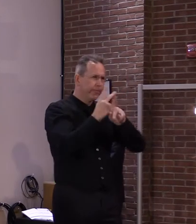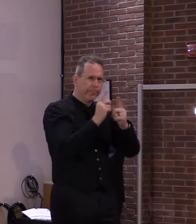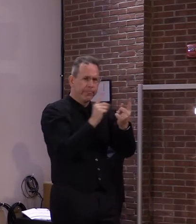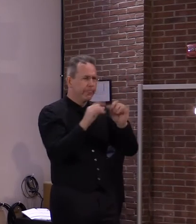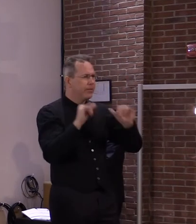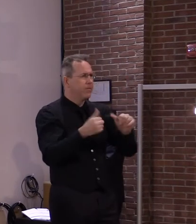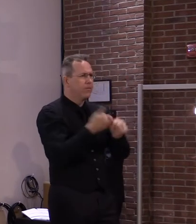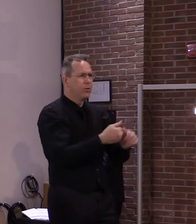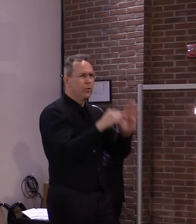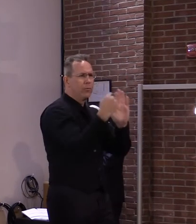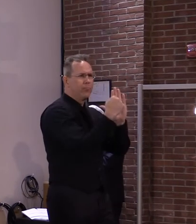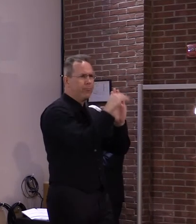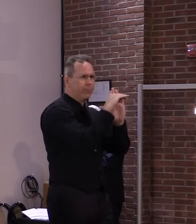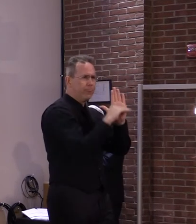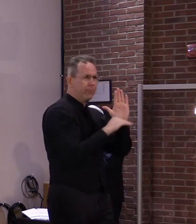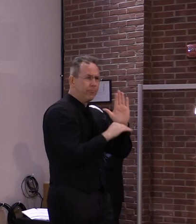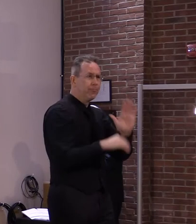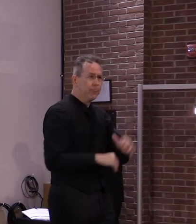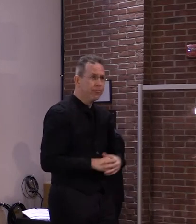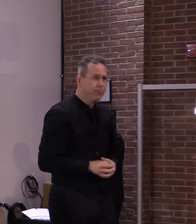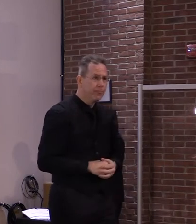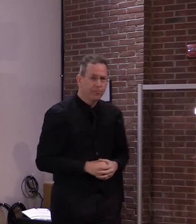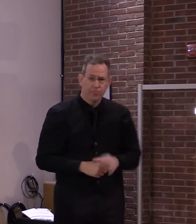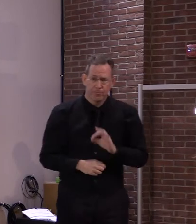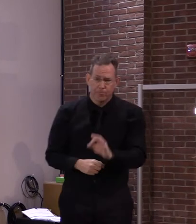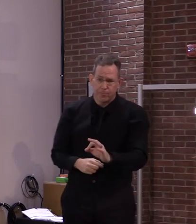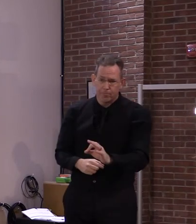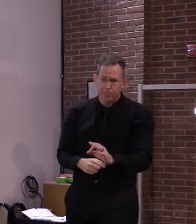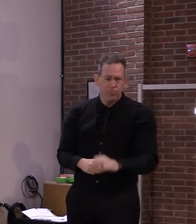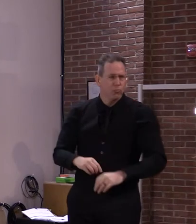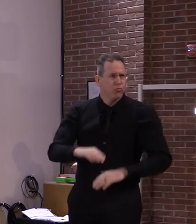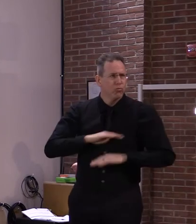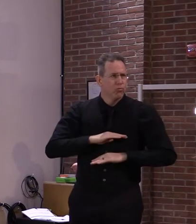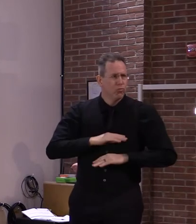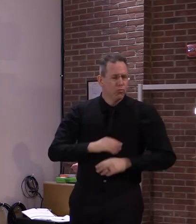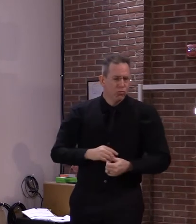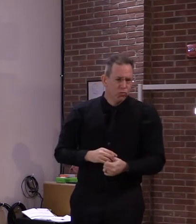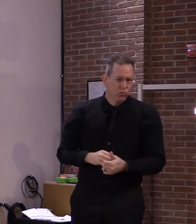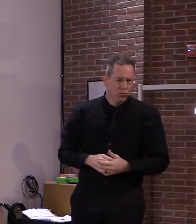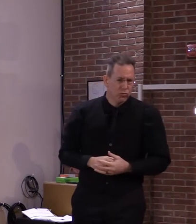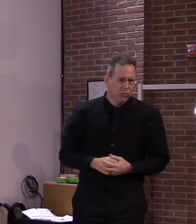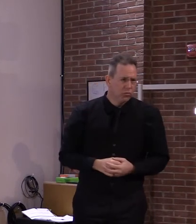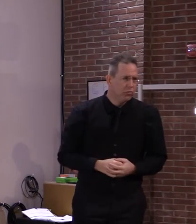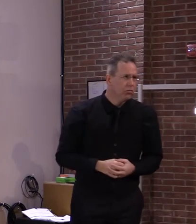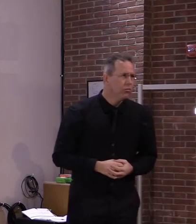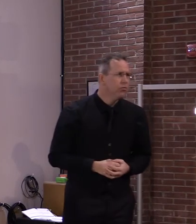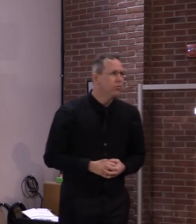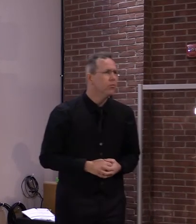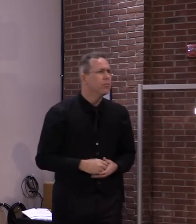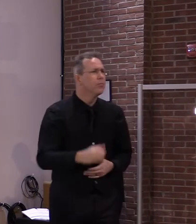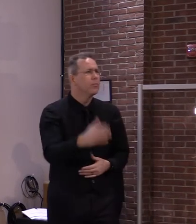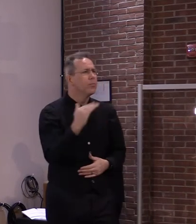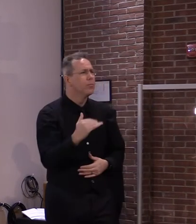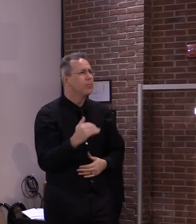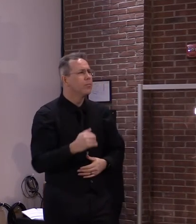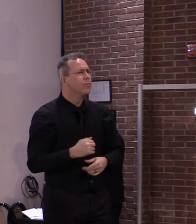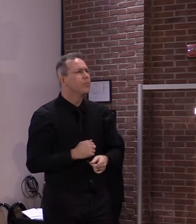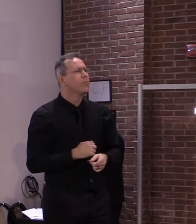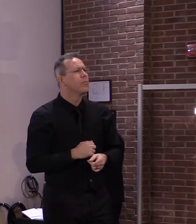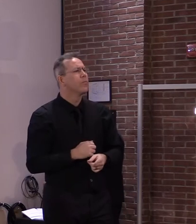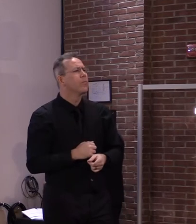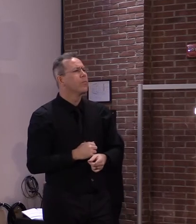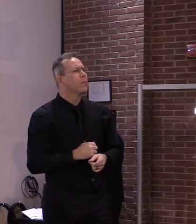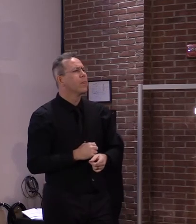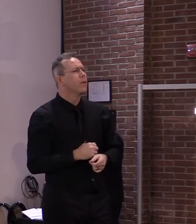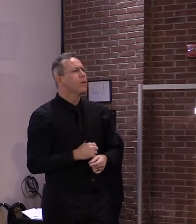time okay thank you very much all right i gotta note that greg might not be available but i'm